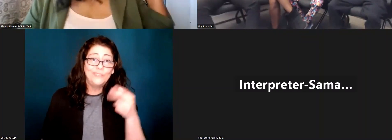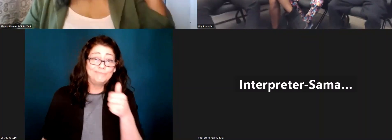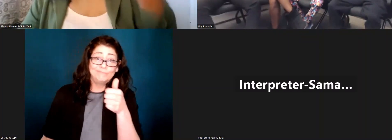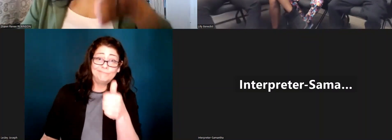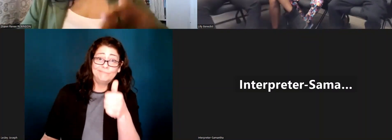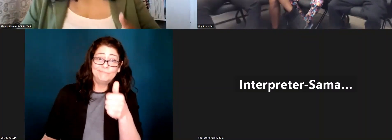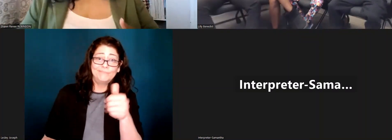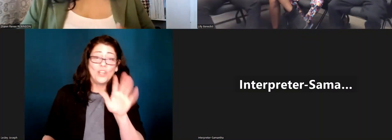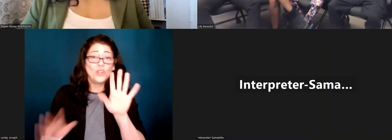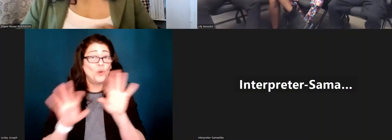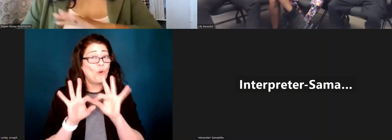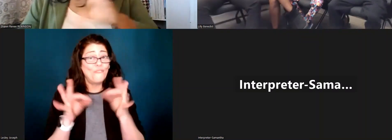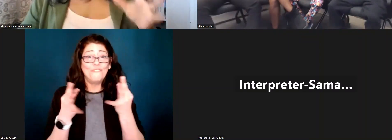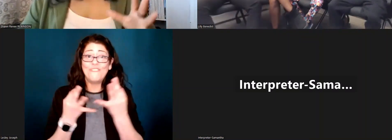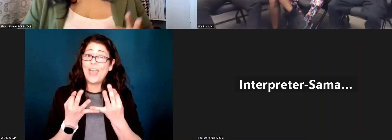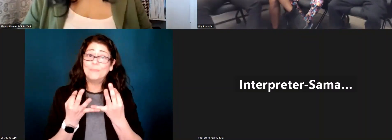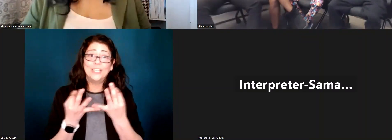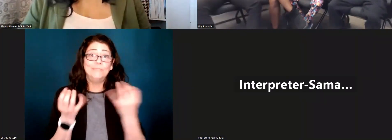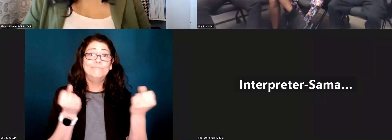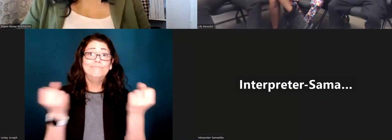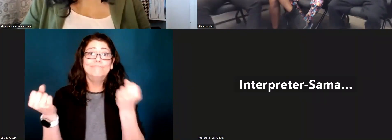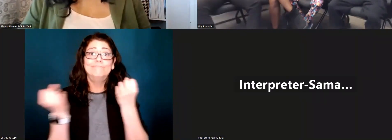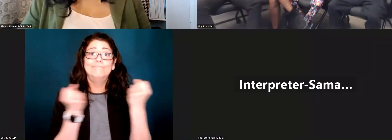is right in there signing,